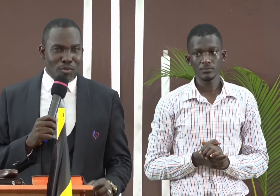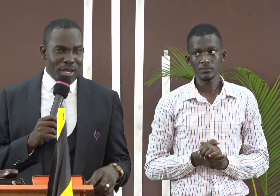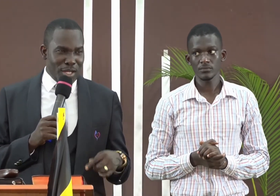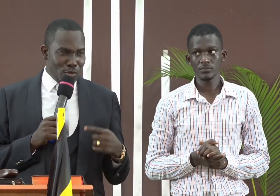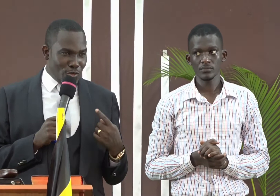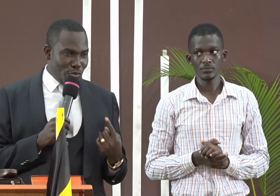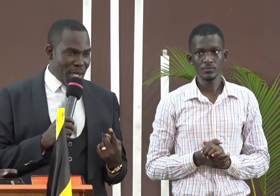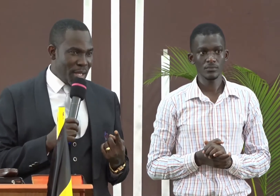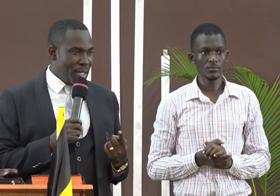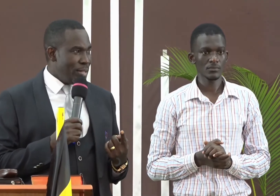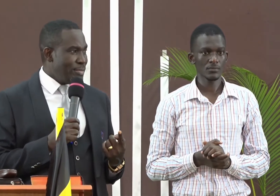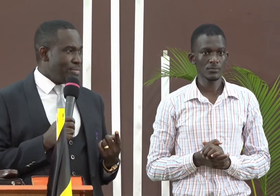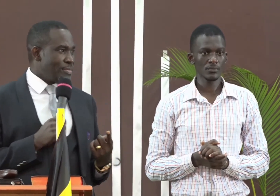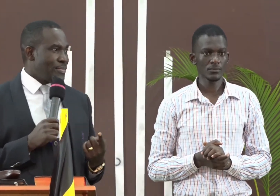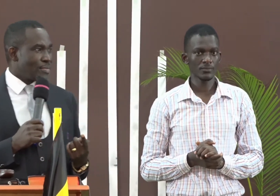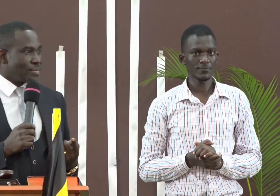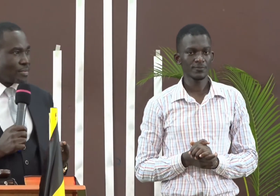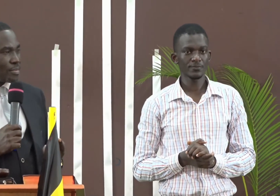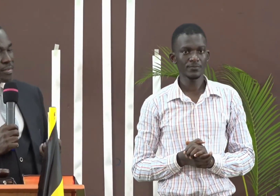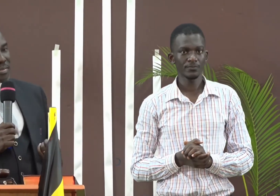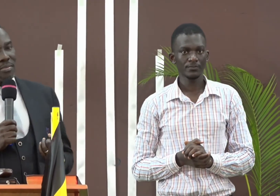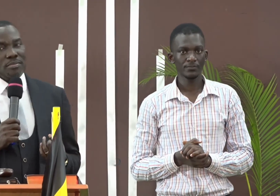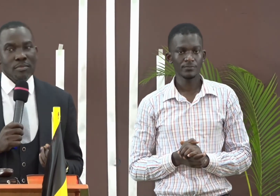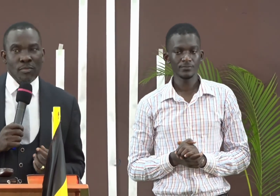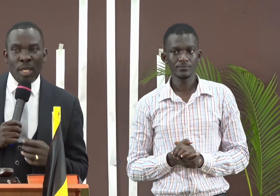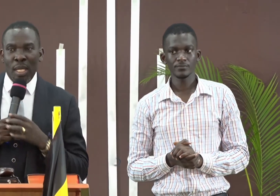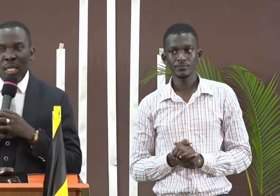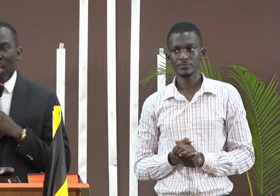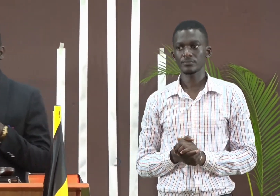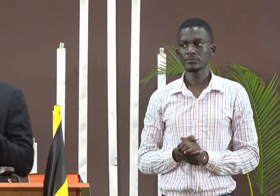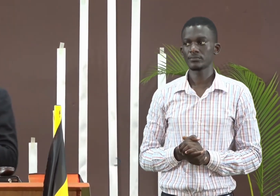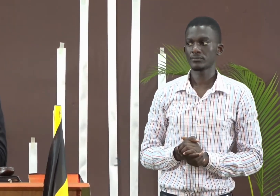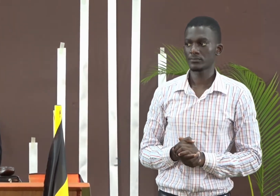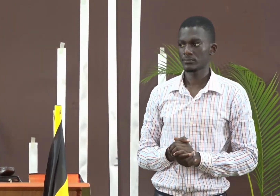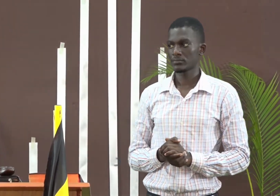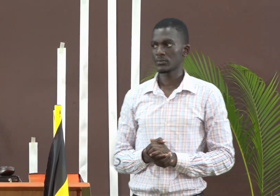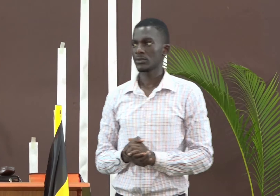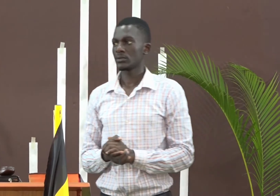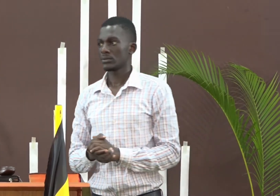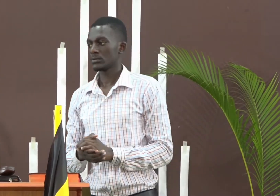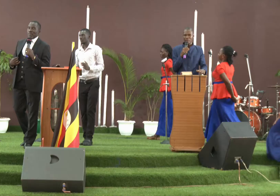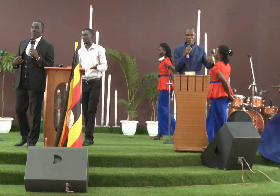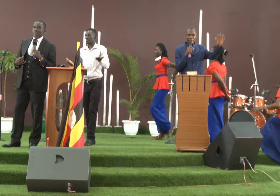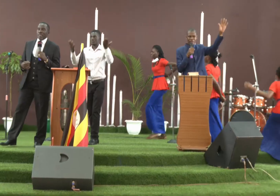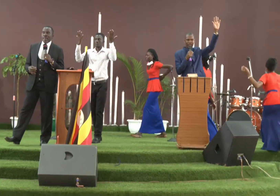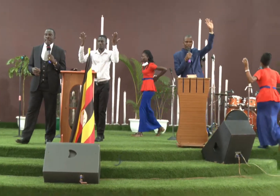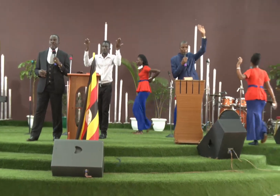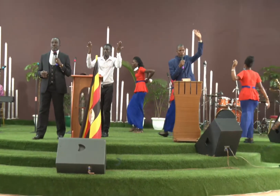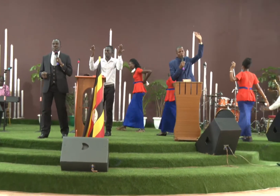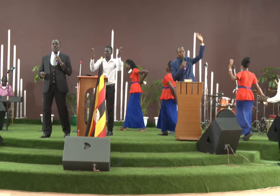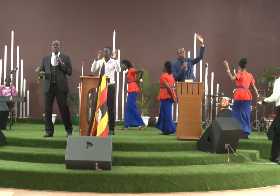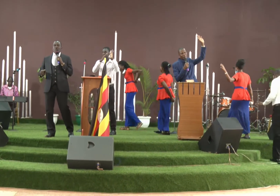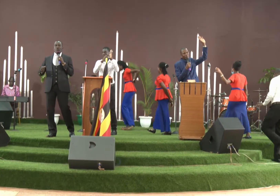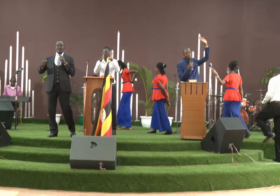Ki ekibogereza okutuula? And you tell your friends, please get up on your feet, but they tell you. Take mikono mubanga anti Yesu.